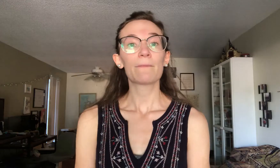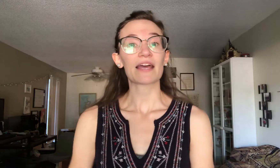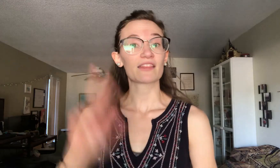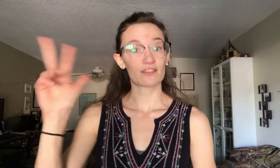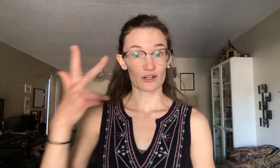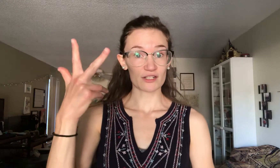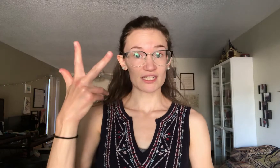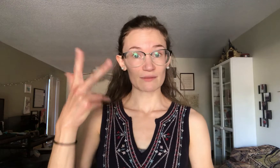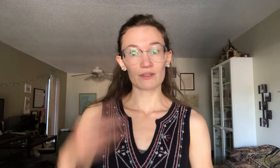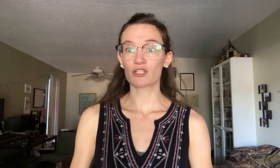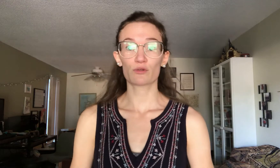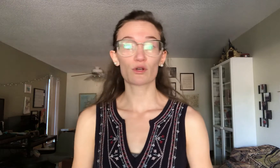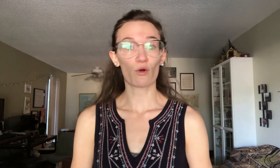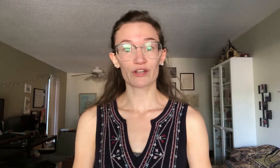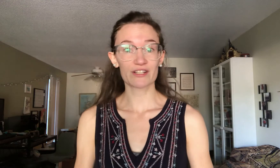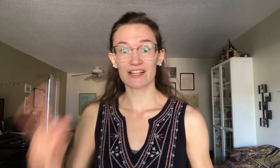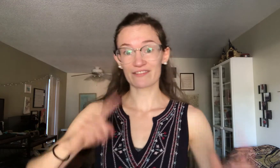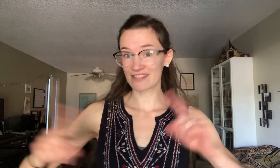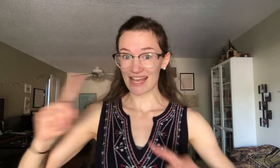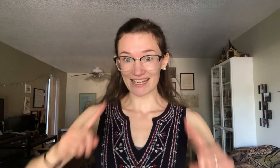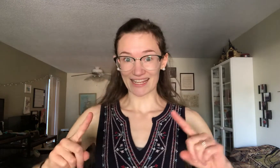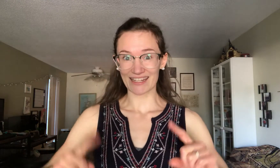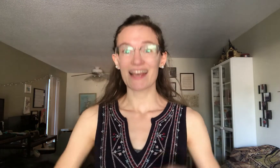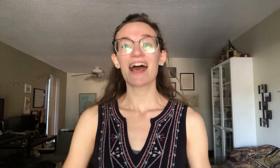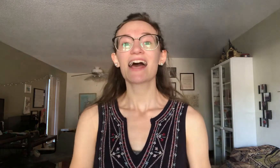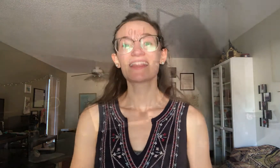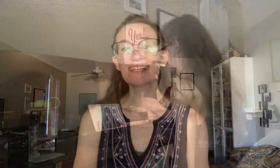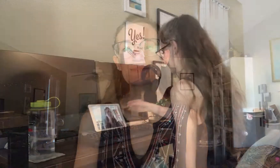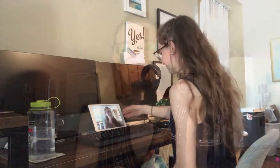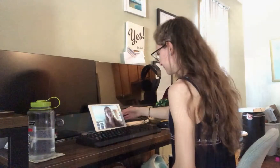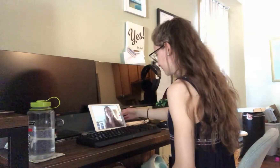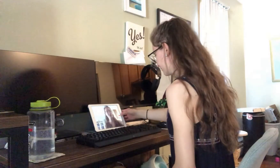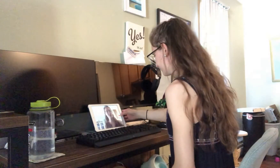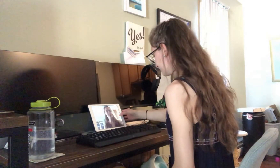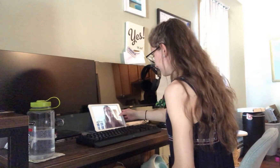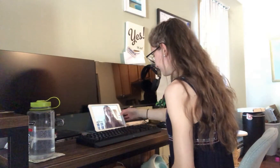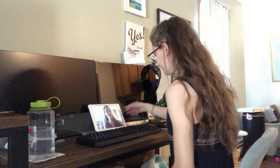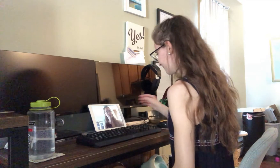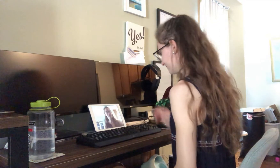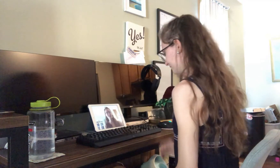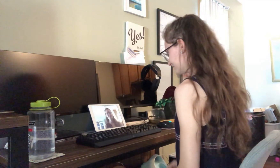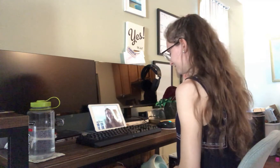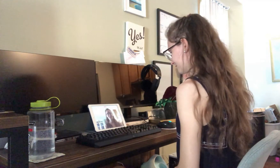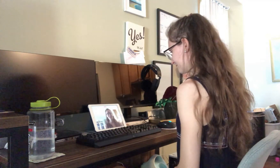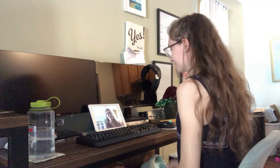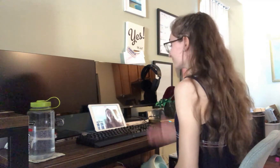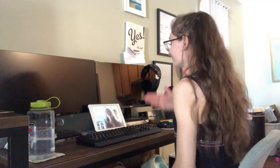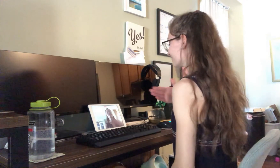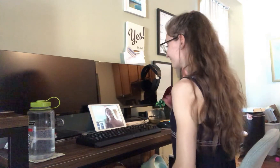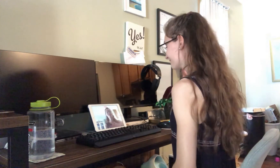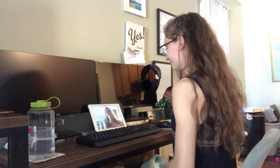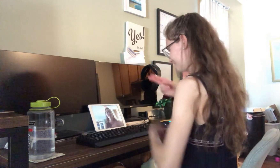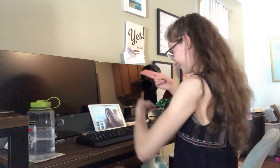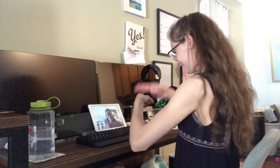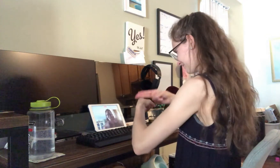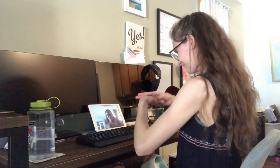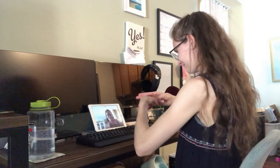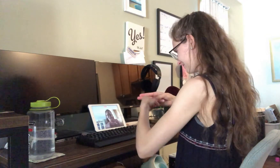My third tip is to record yourself signing. This may seem very similar to signing in front of a mirror, and yes it